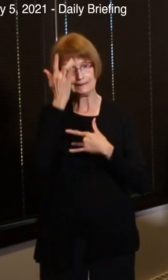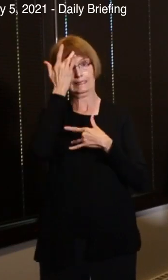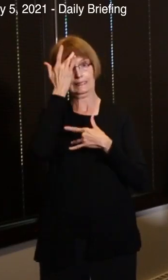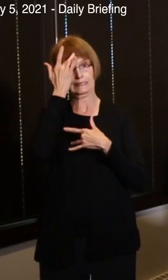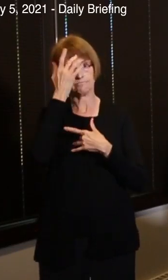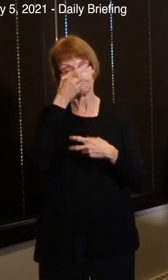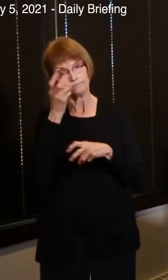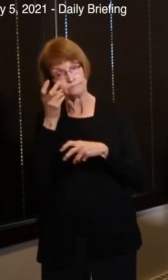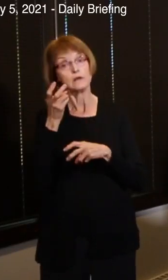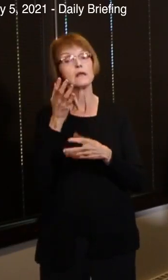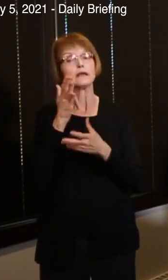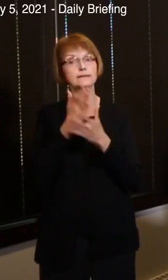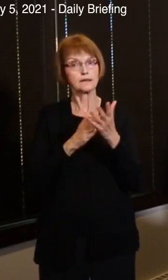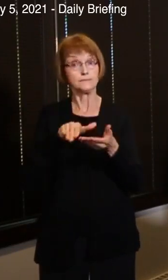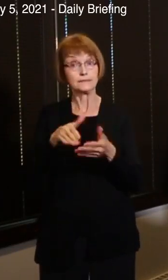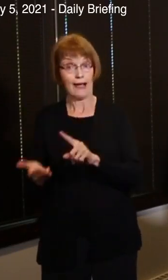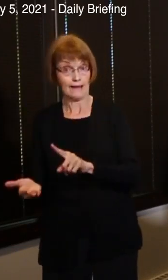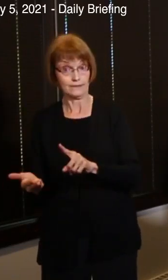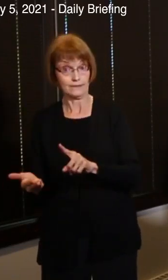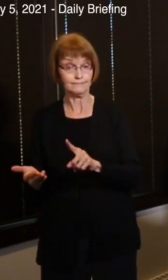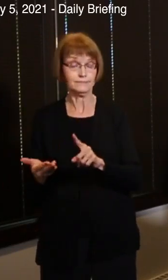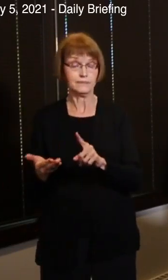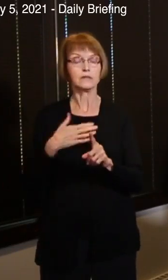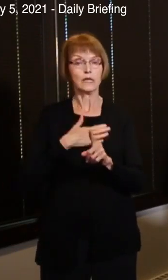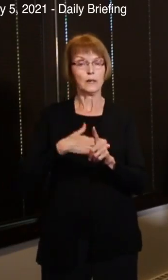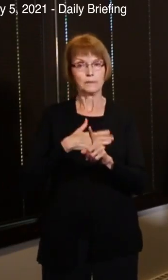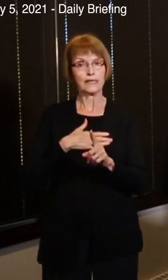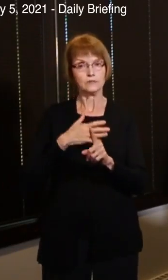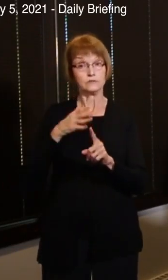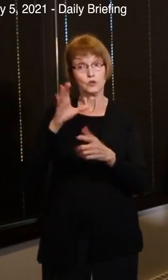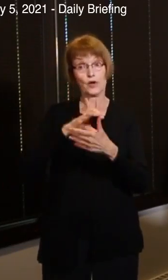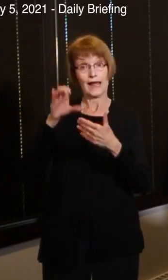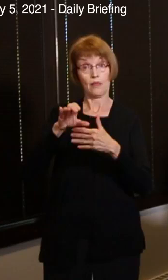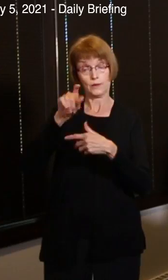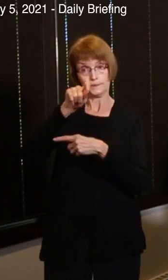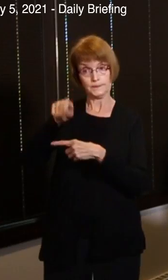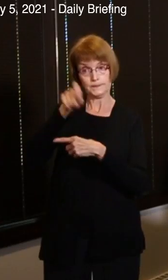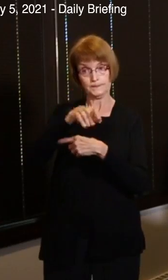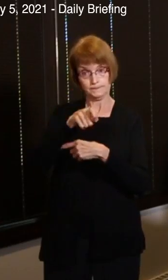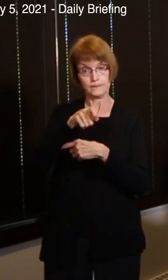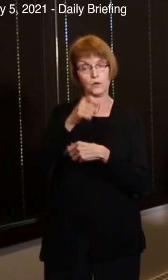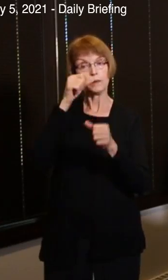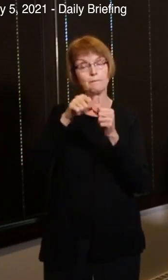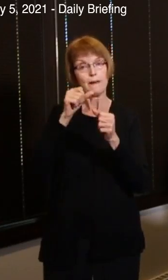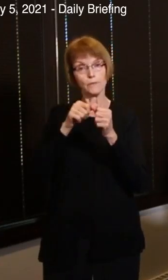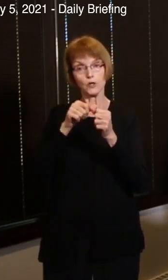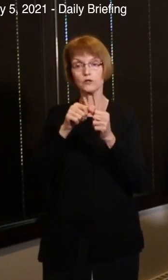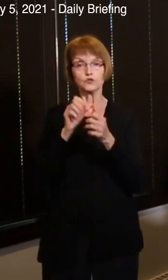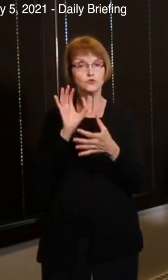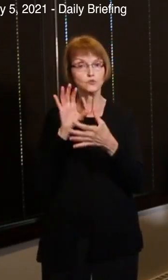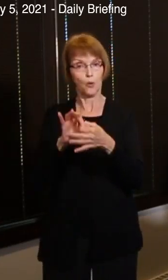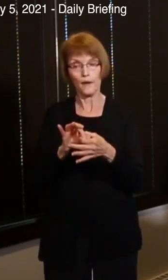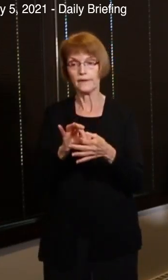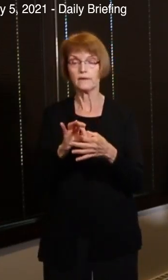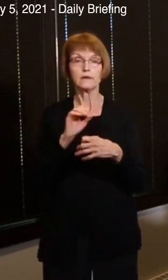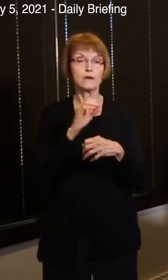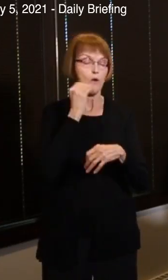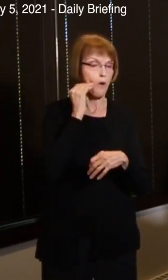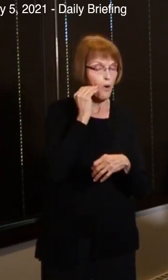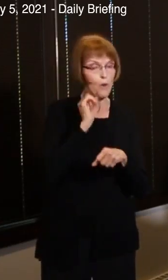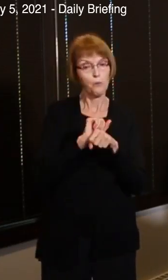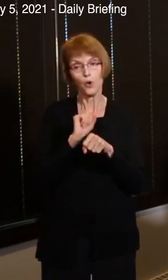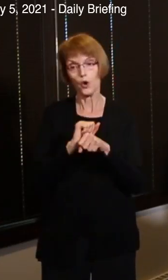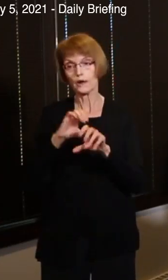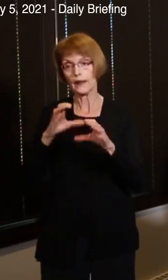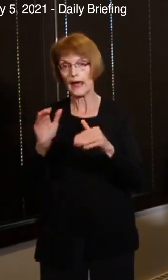lives because of this work. So please mark your calendars to join us, either from your home, from your workplace, or from your